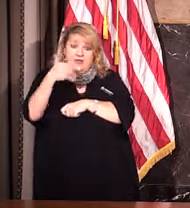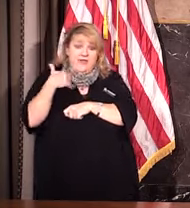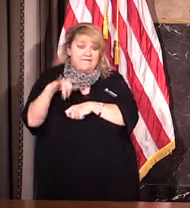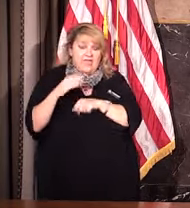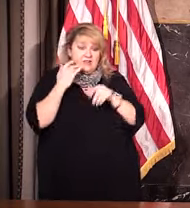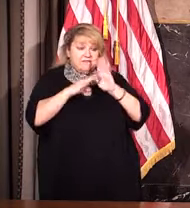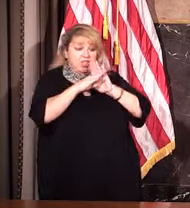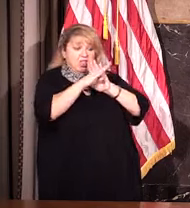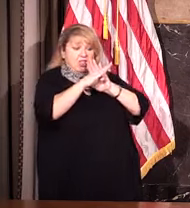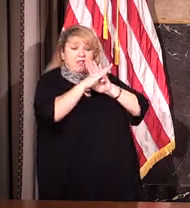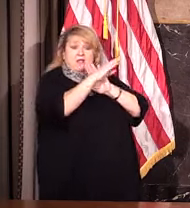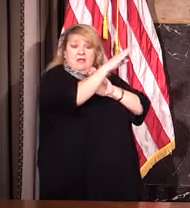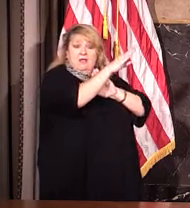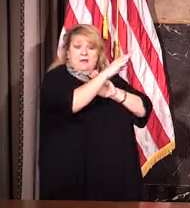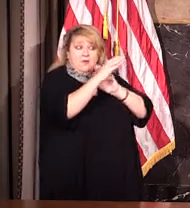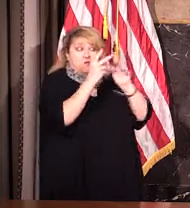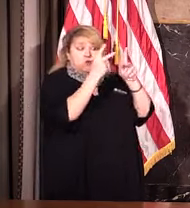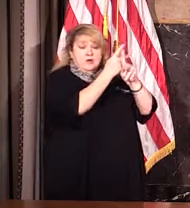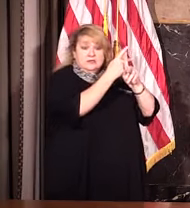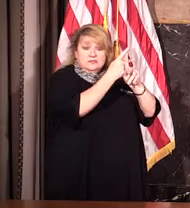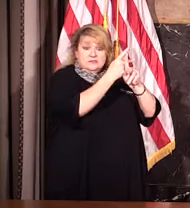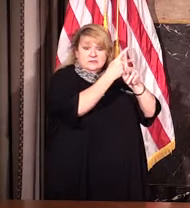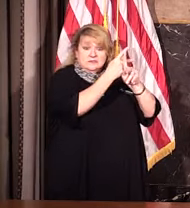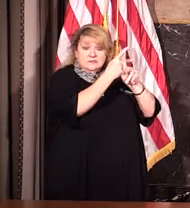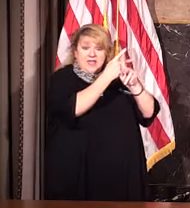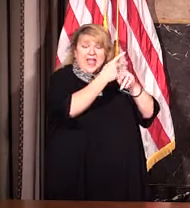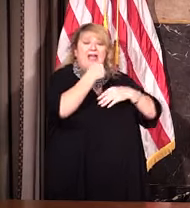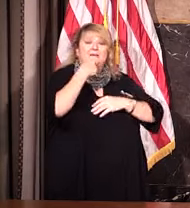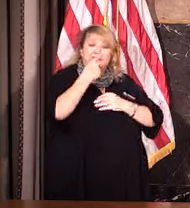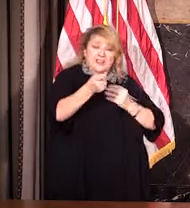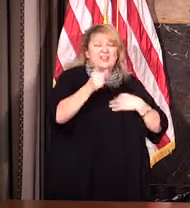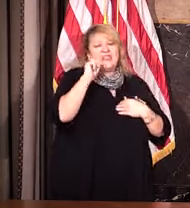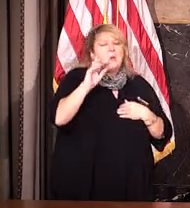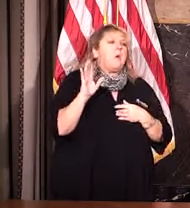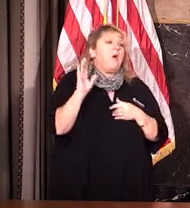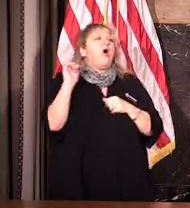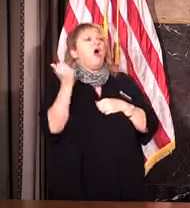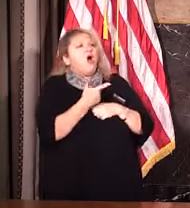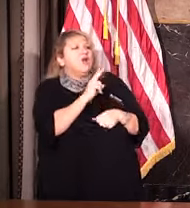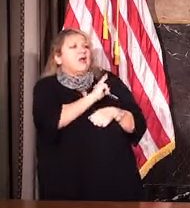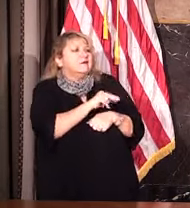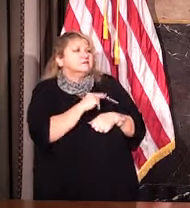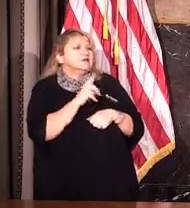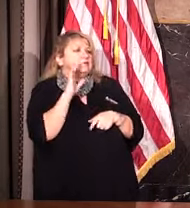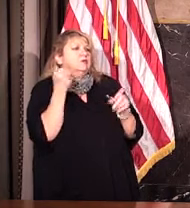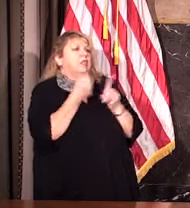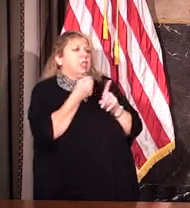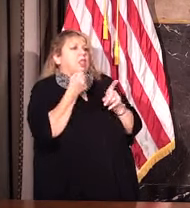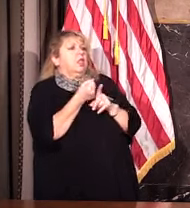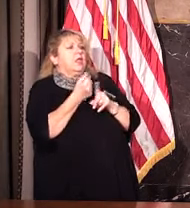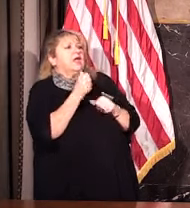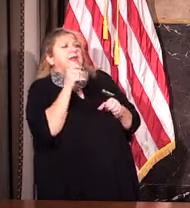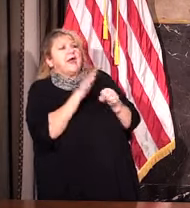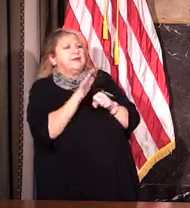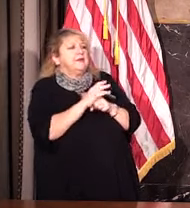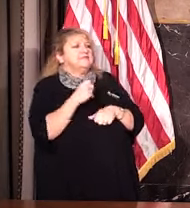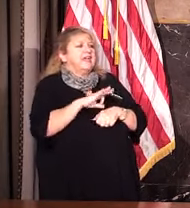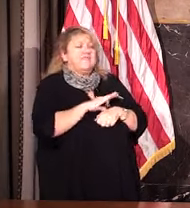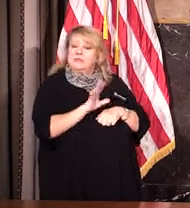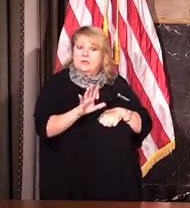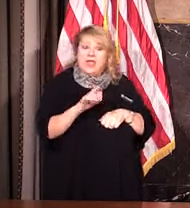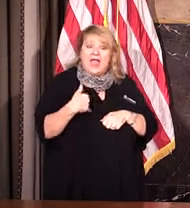And so I'm not being flippant when I tell you every single one. I'm actually being honest in the idea that the entire state is at risk.